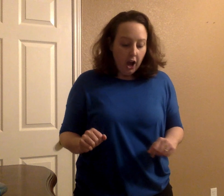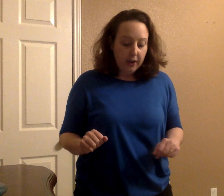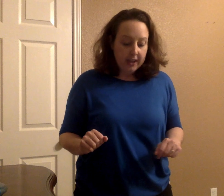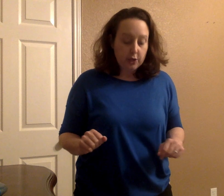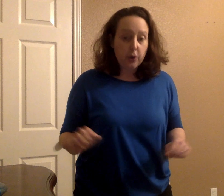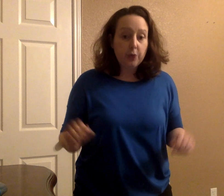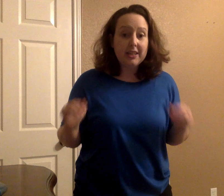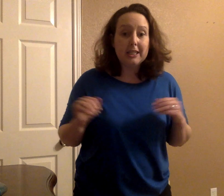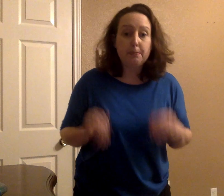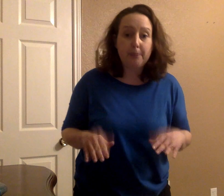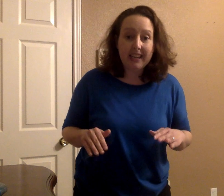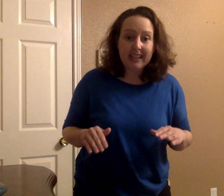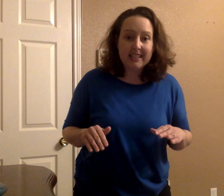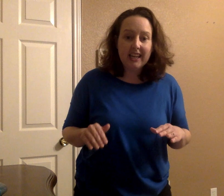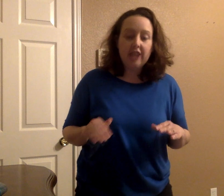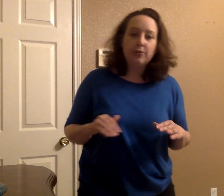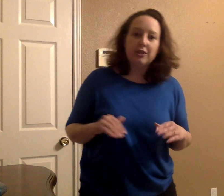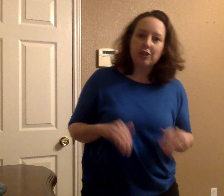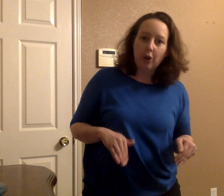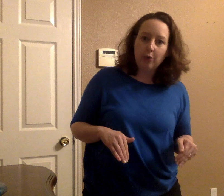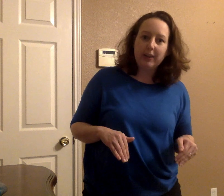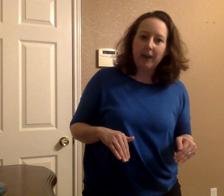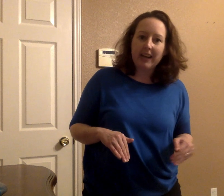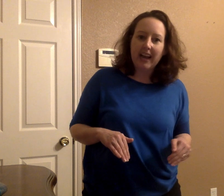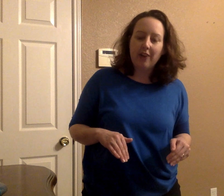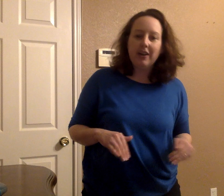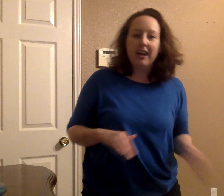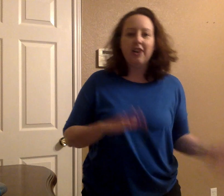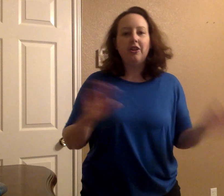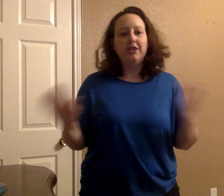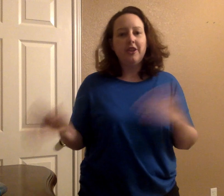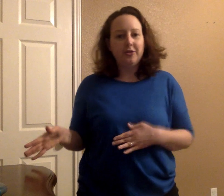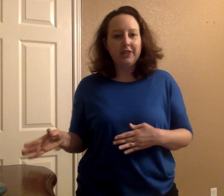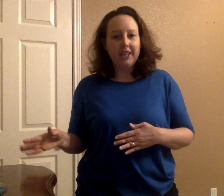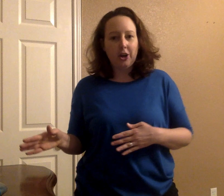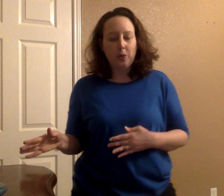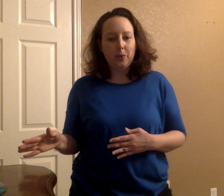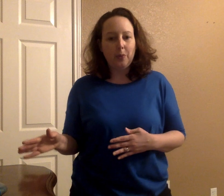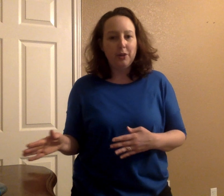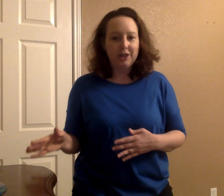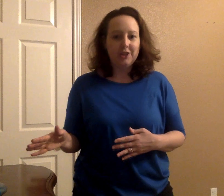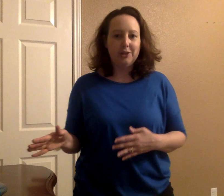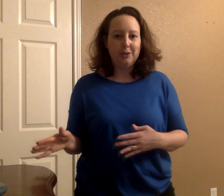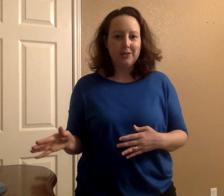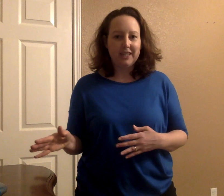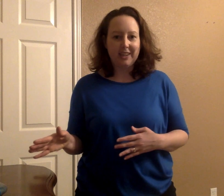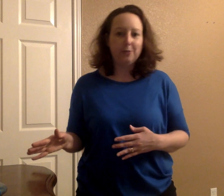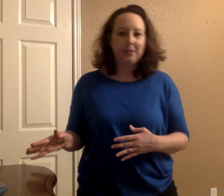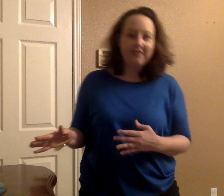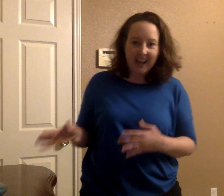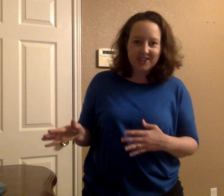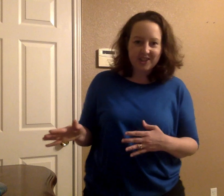Okay, so we're going to speak it and do it slowly right now, and on another video, we will put it to the music in order to be faster.